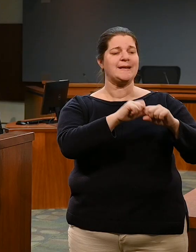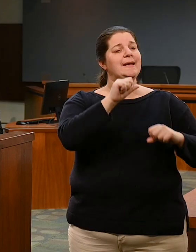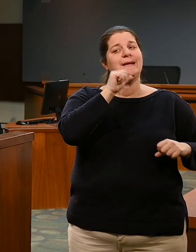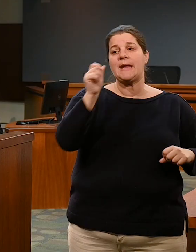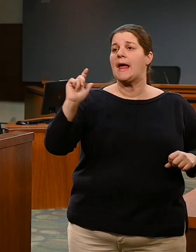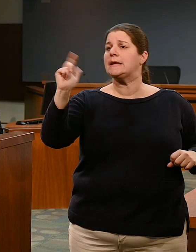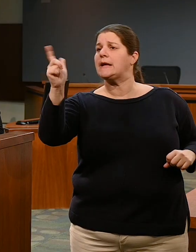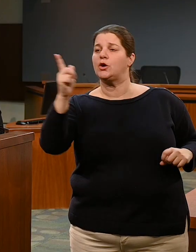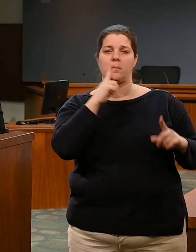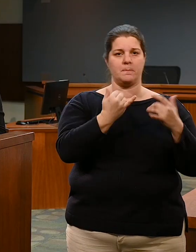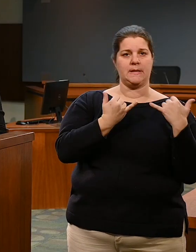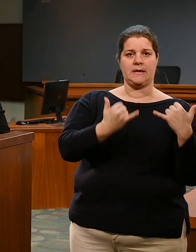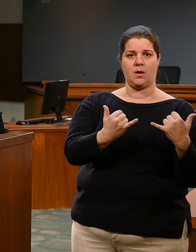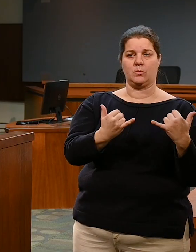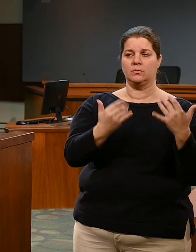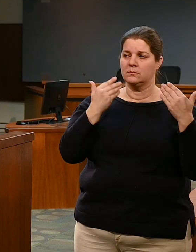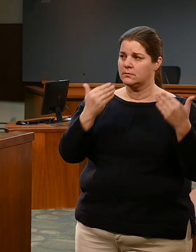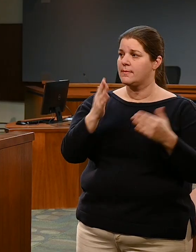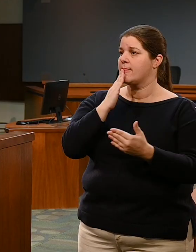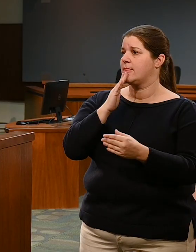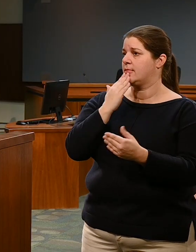incrementally, but now. Thank you.